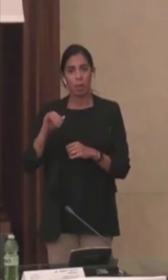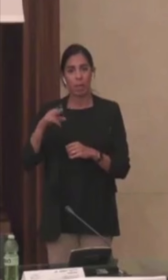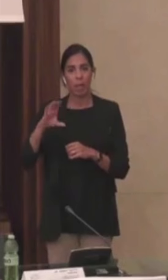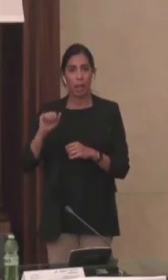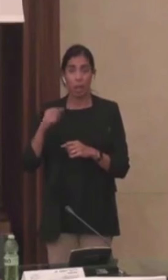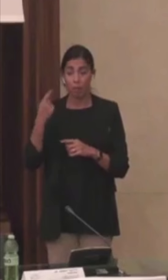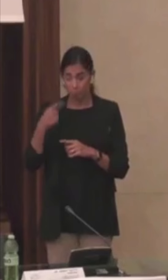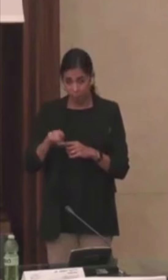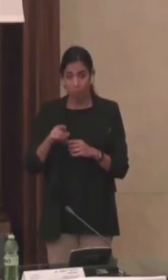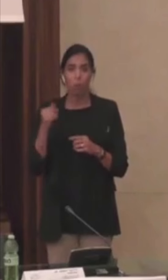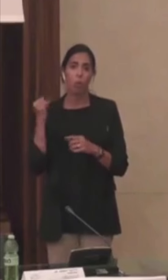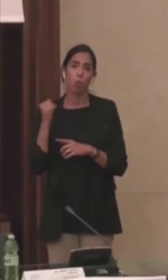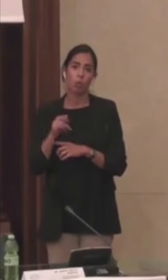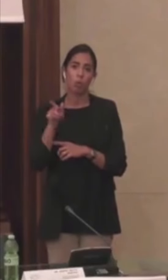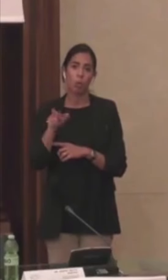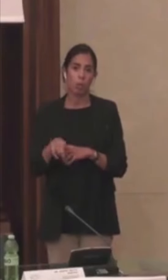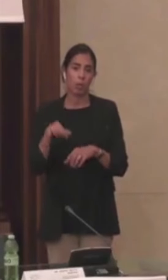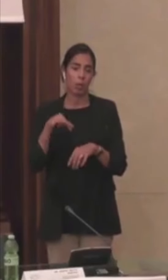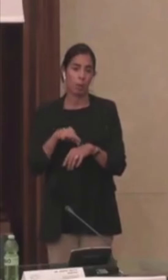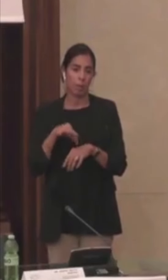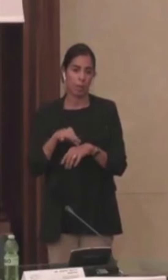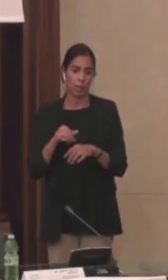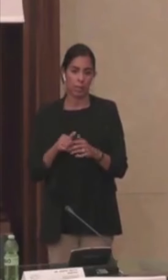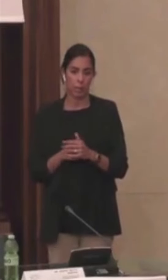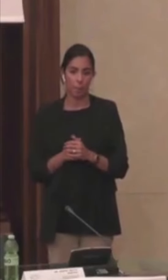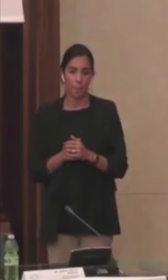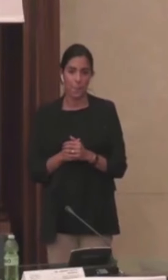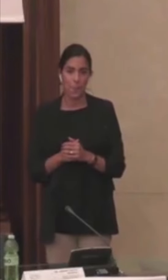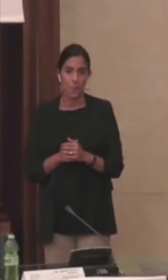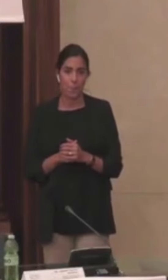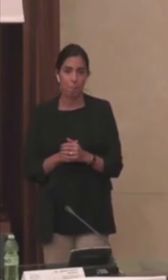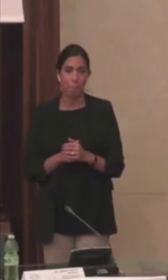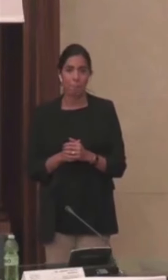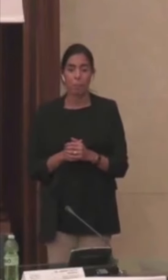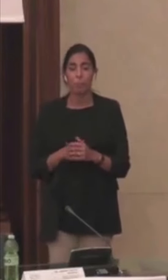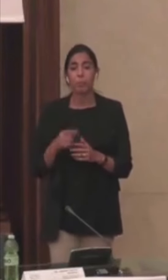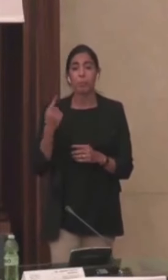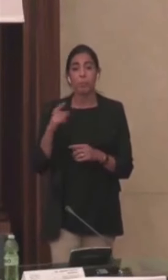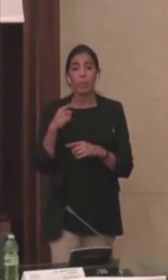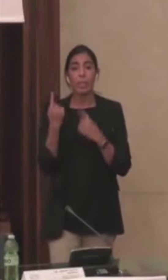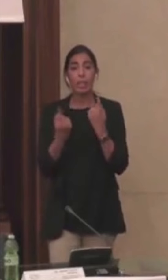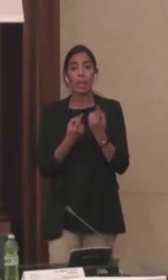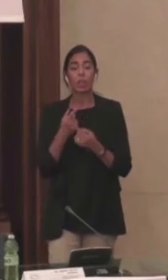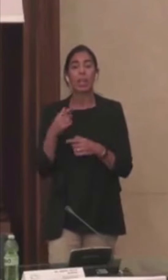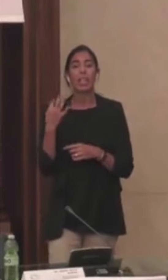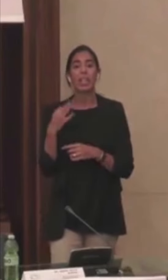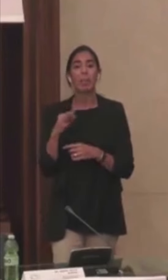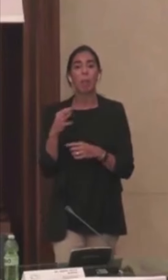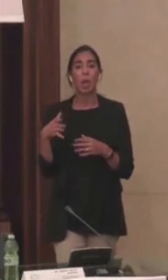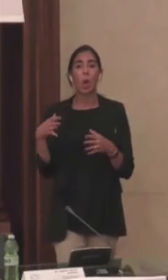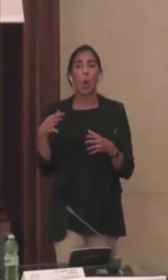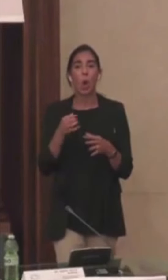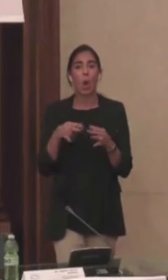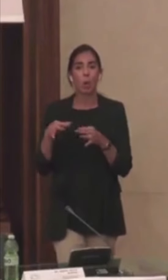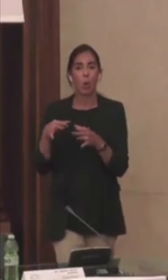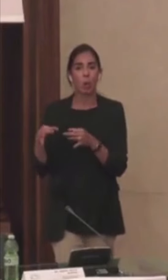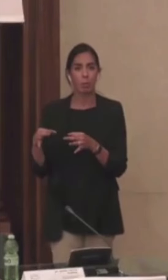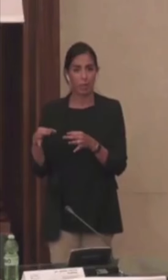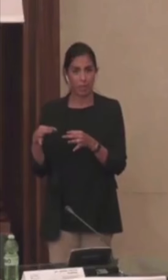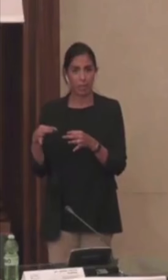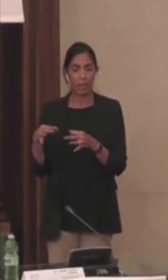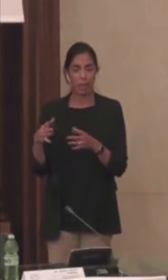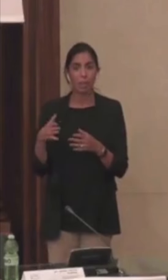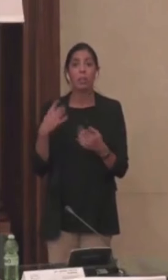and the hypercoagulation state. Our protocol, our treatment that was